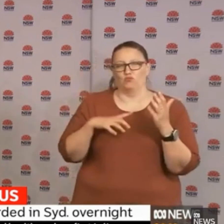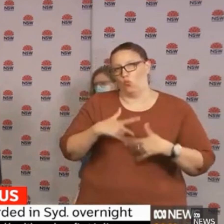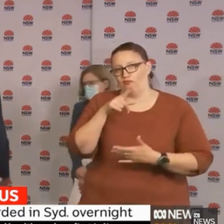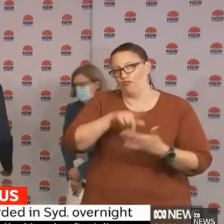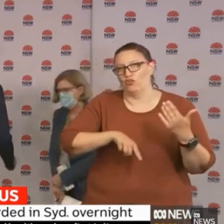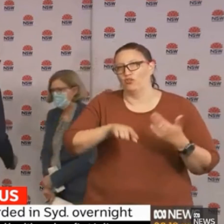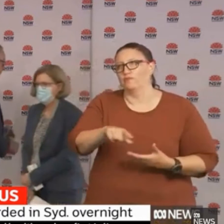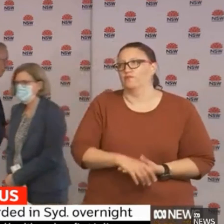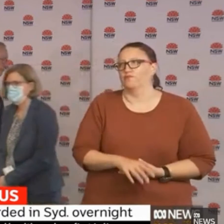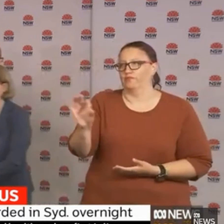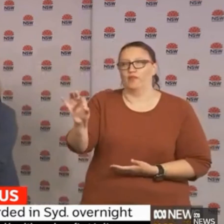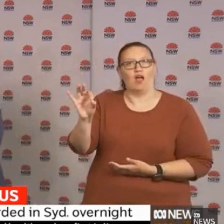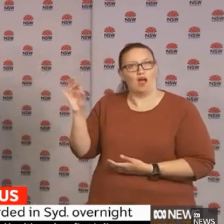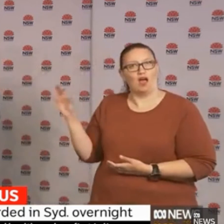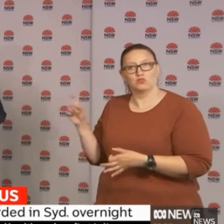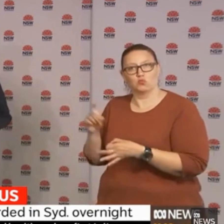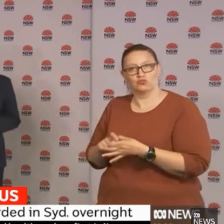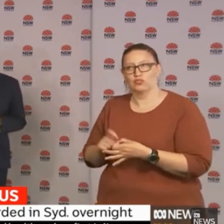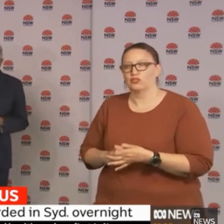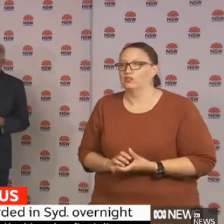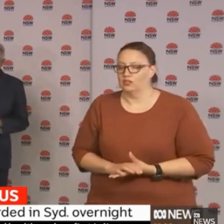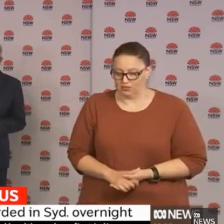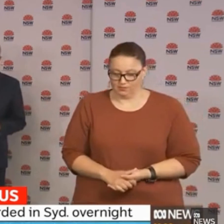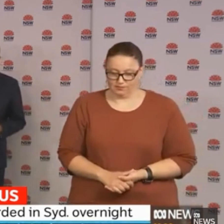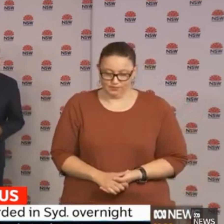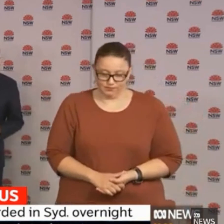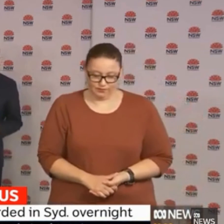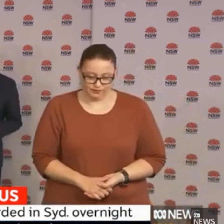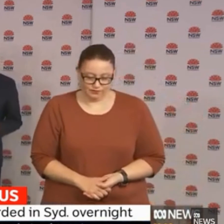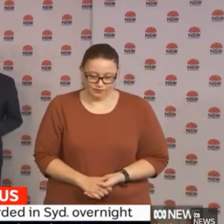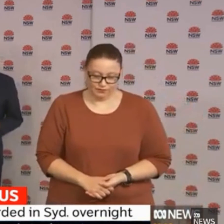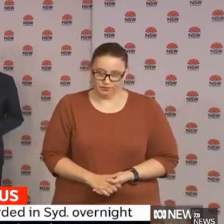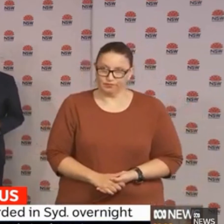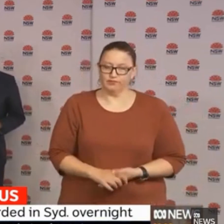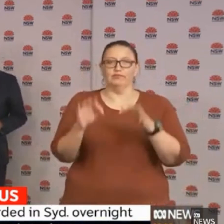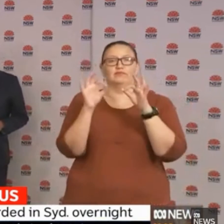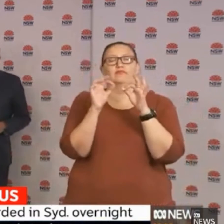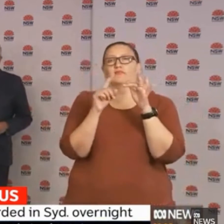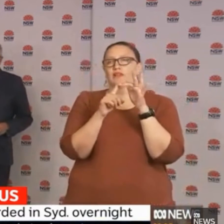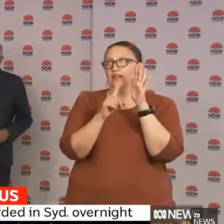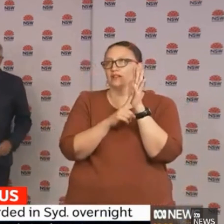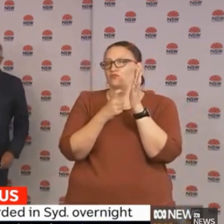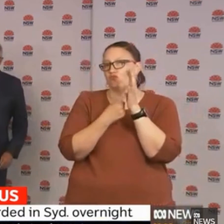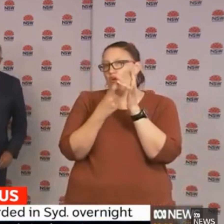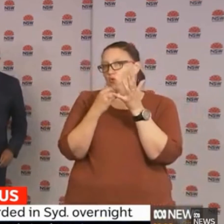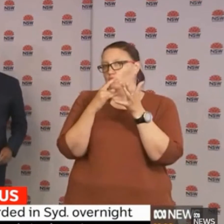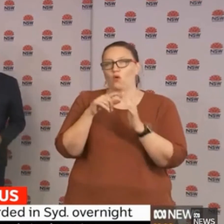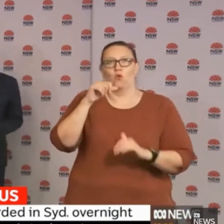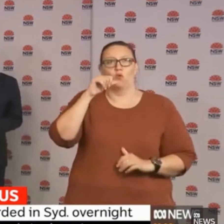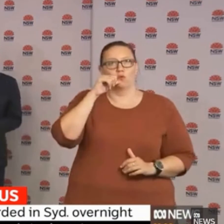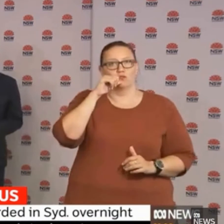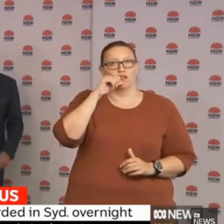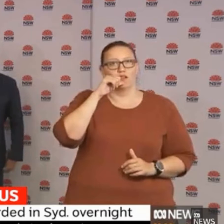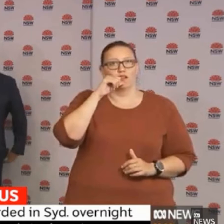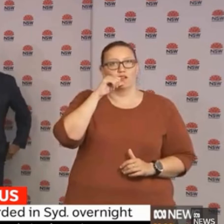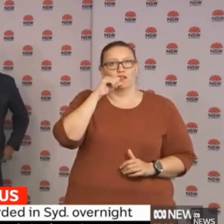Chant, could we just clarify the case of the hotel worker at the Belrose Hotel? Do you believe that